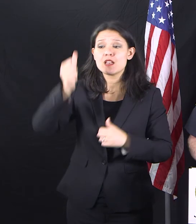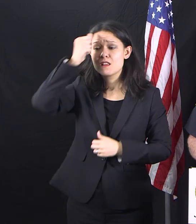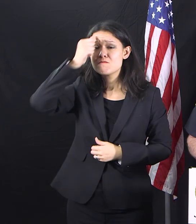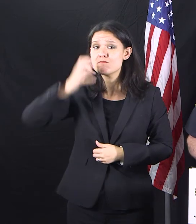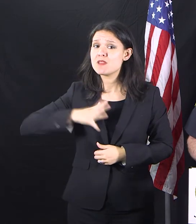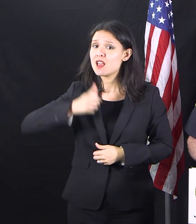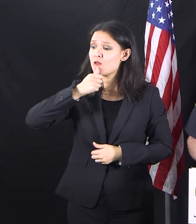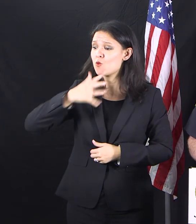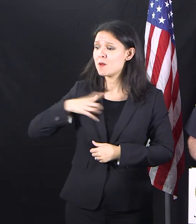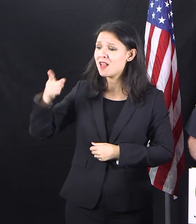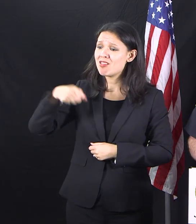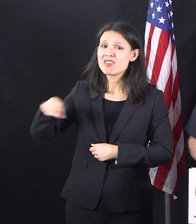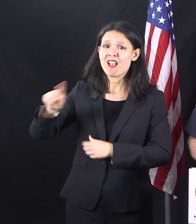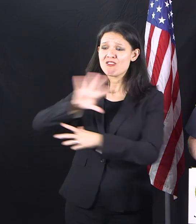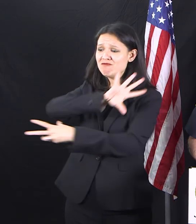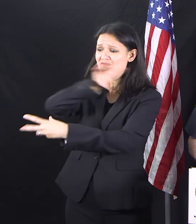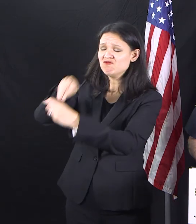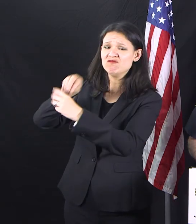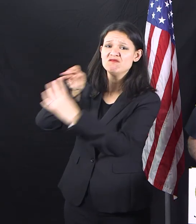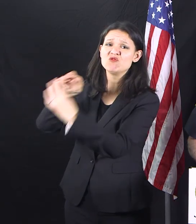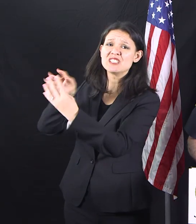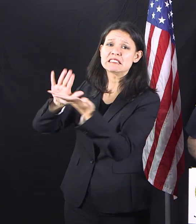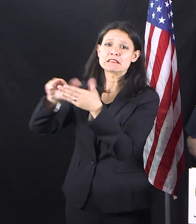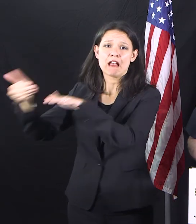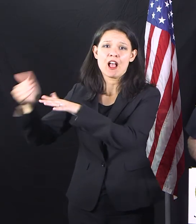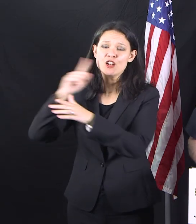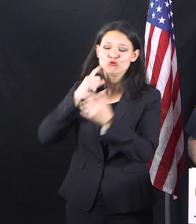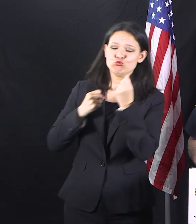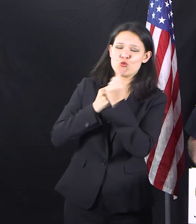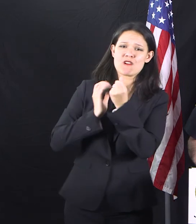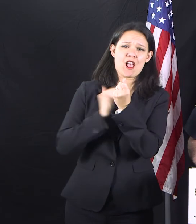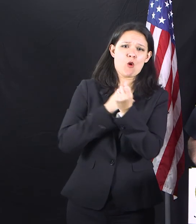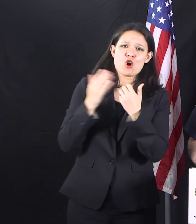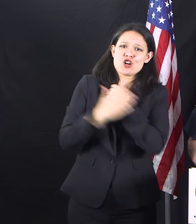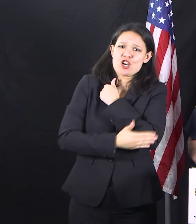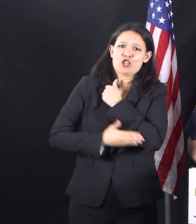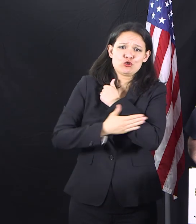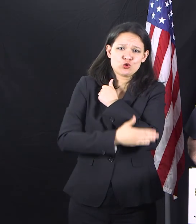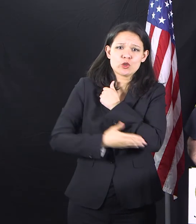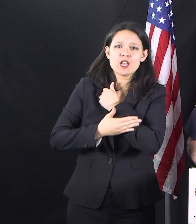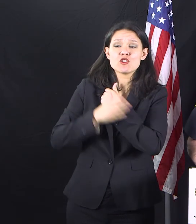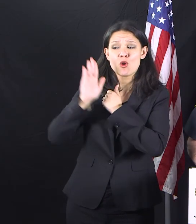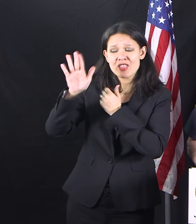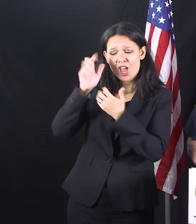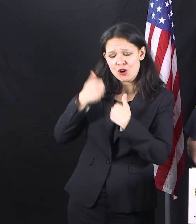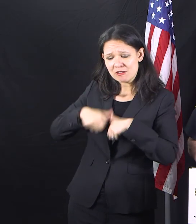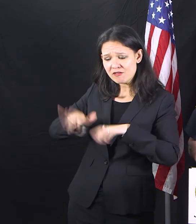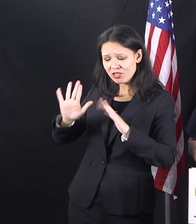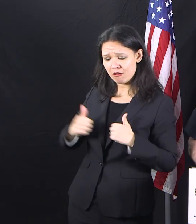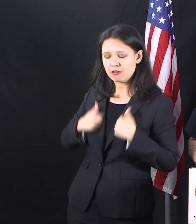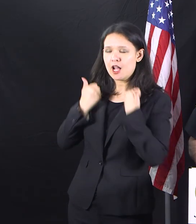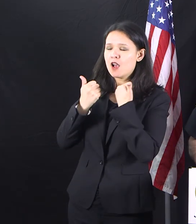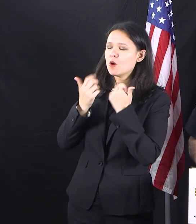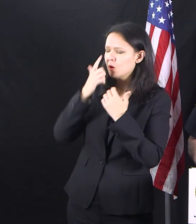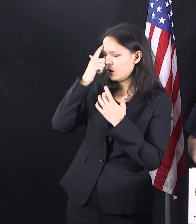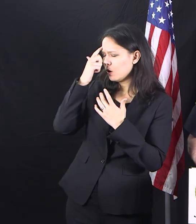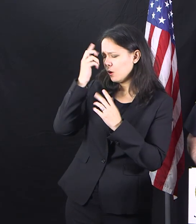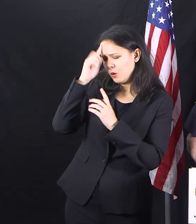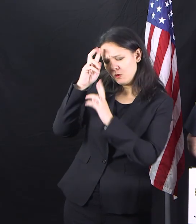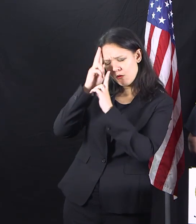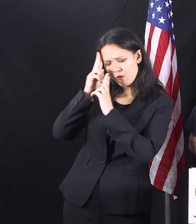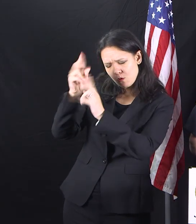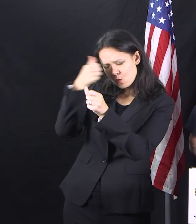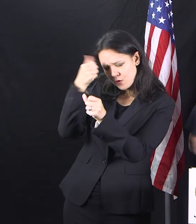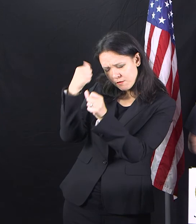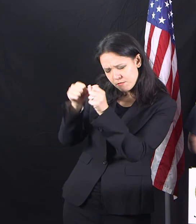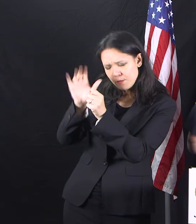country the way we have it now, and their sacrifices on our minds as we look at how we best deal with this.